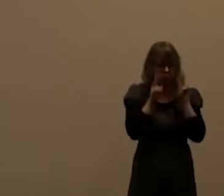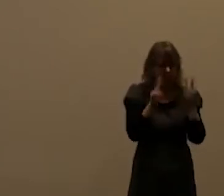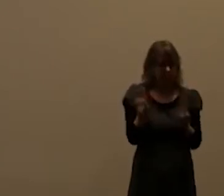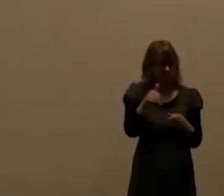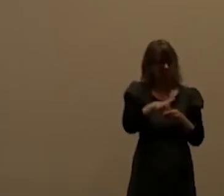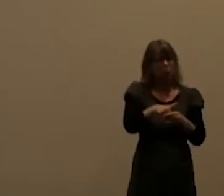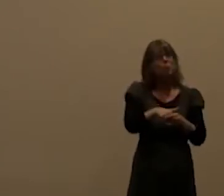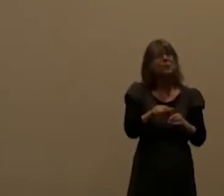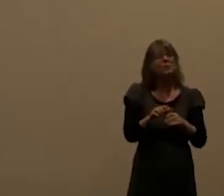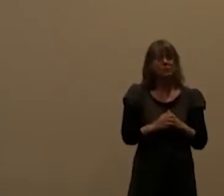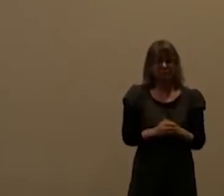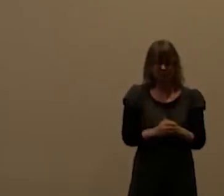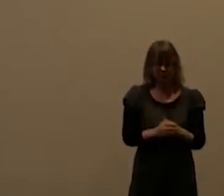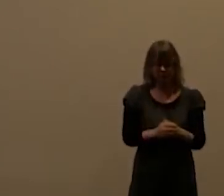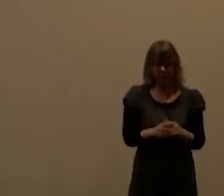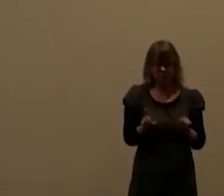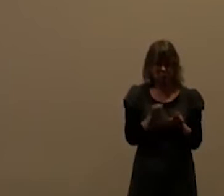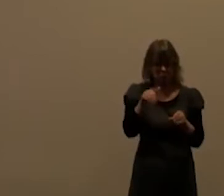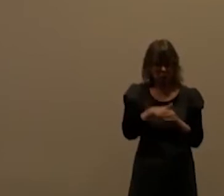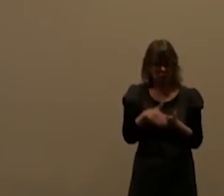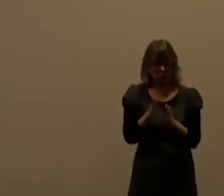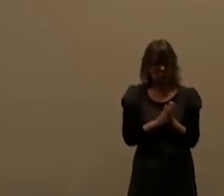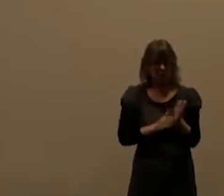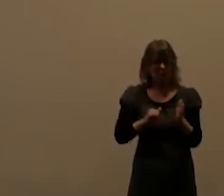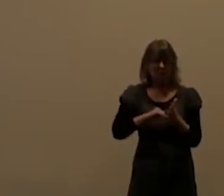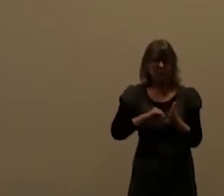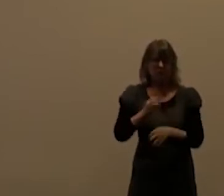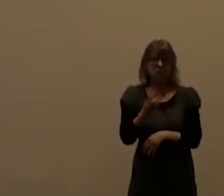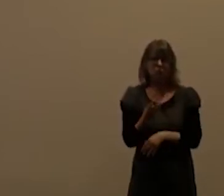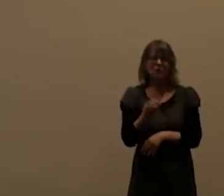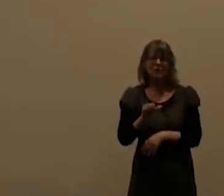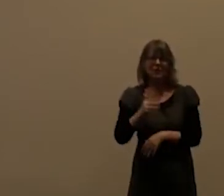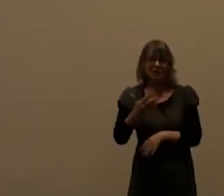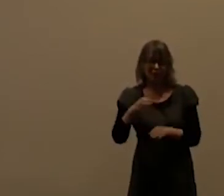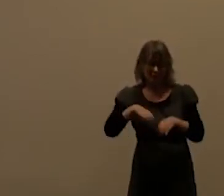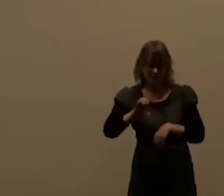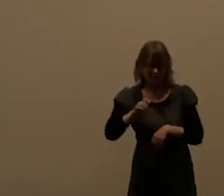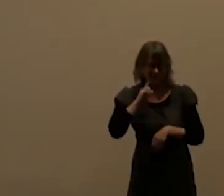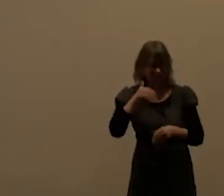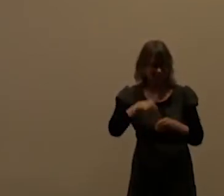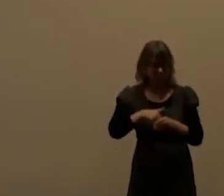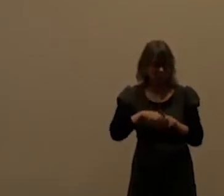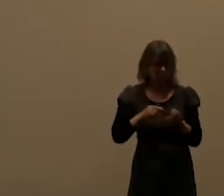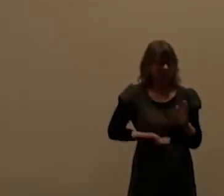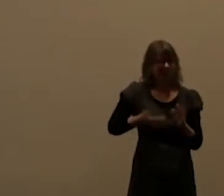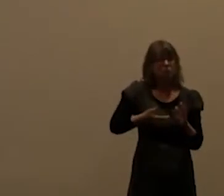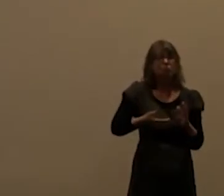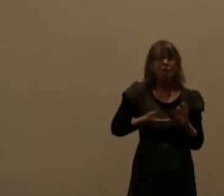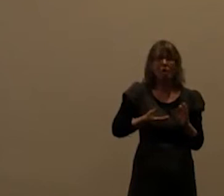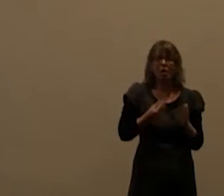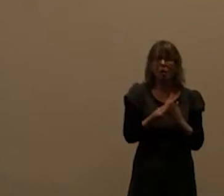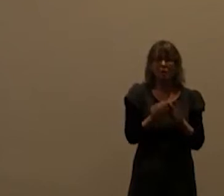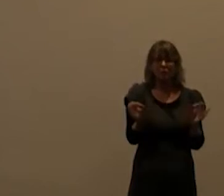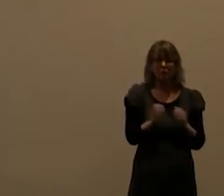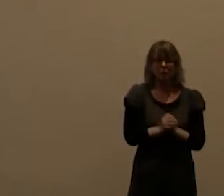there. And of course, it's included in your Microsoft 365 licensing, so you don't have to worry about incurring any additional costs. Now,